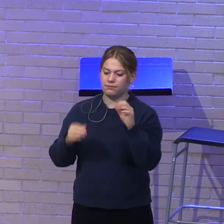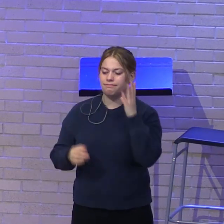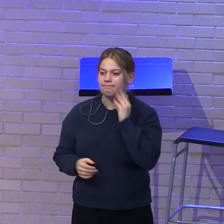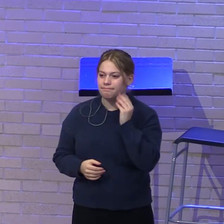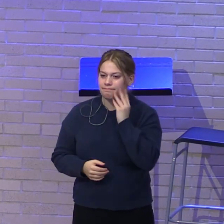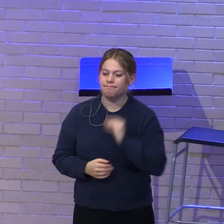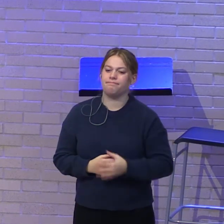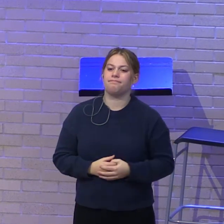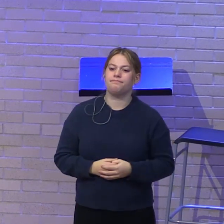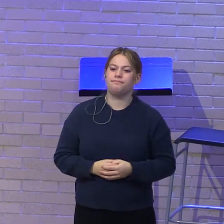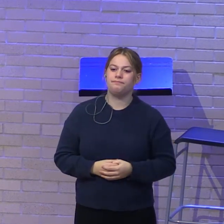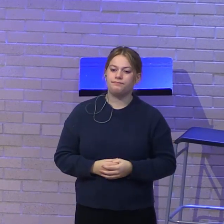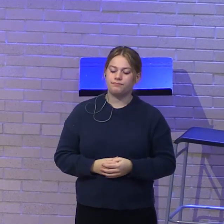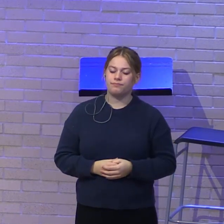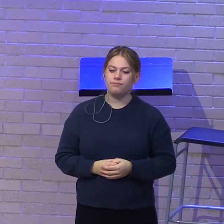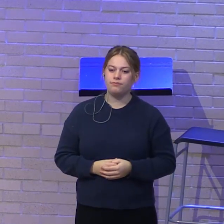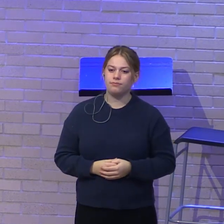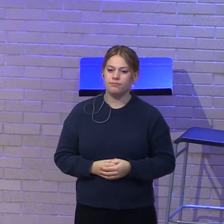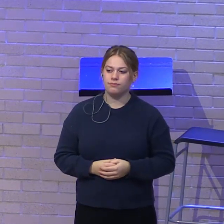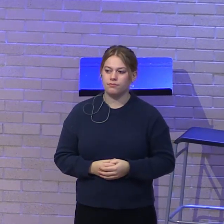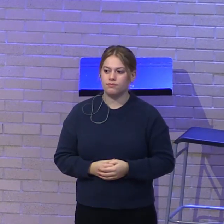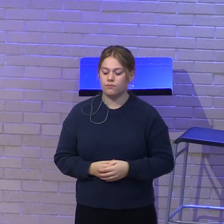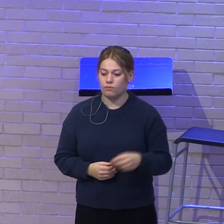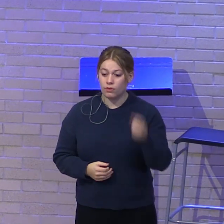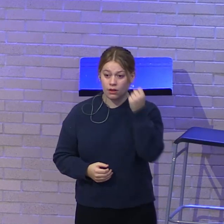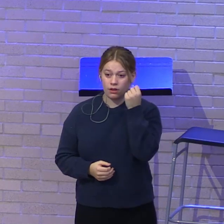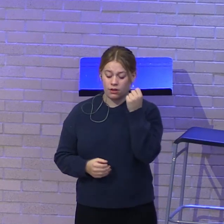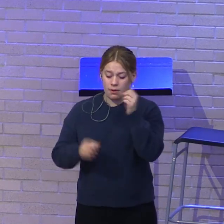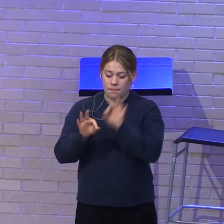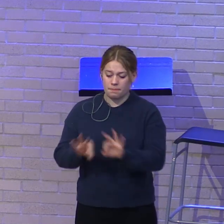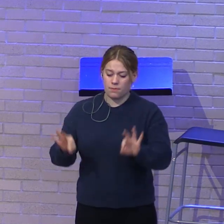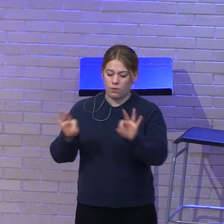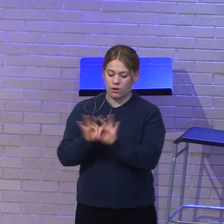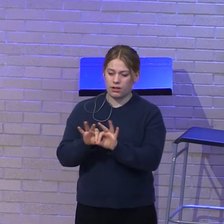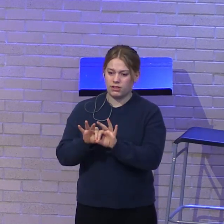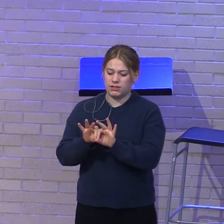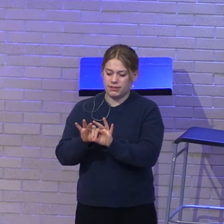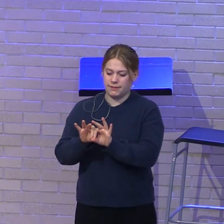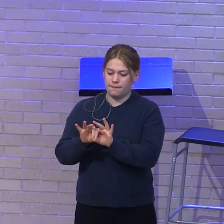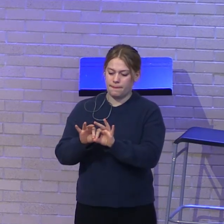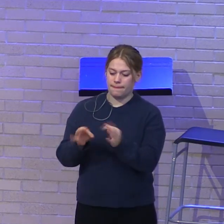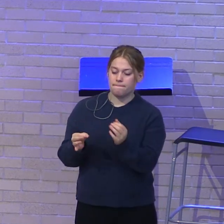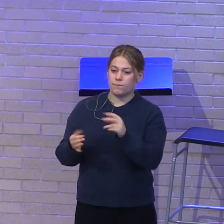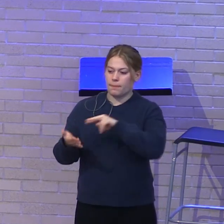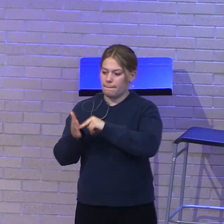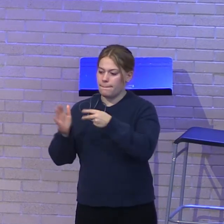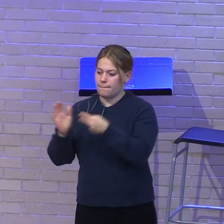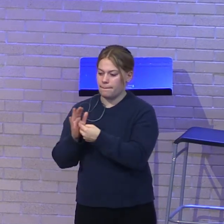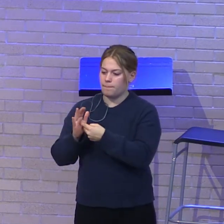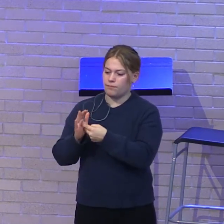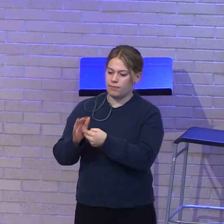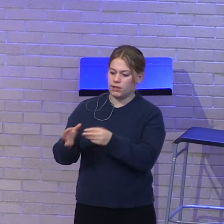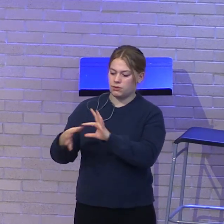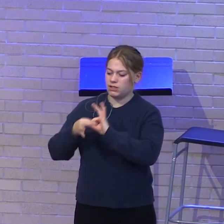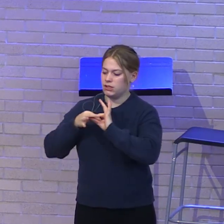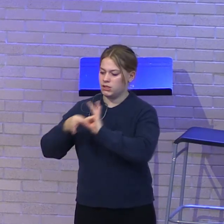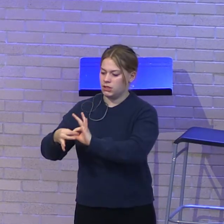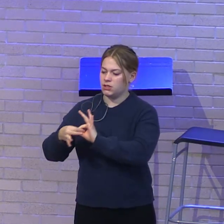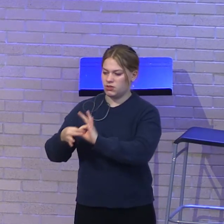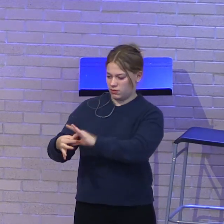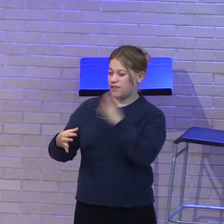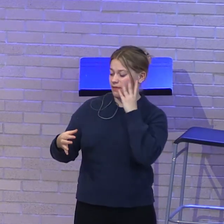it is really important to attach ourselves to things and let them have meaning for us, regardless of the expectation of